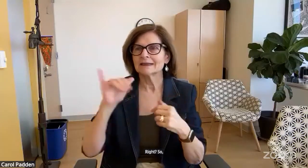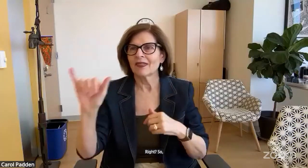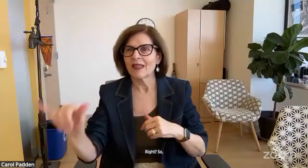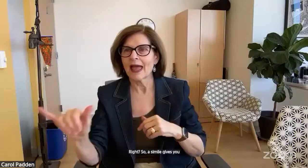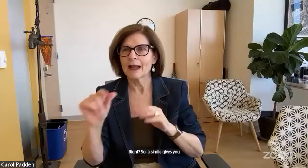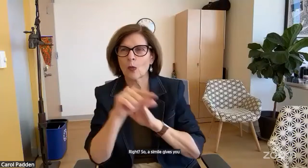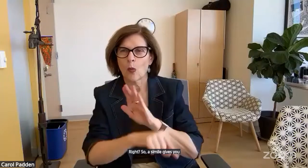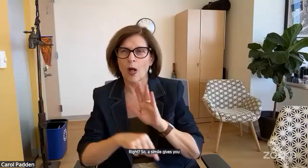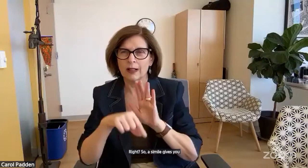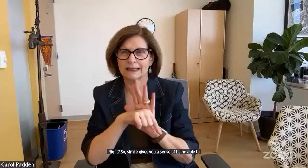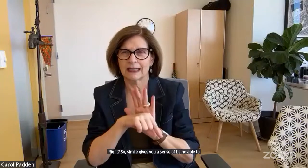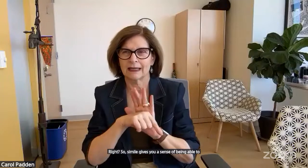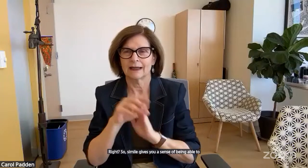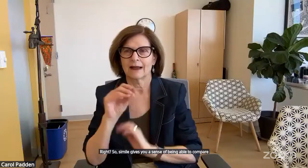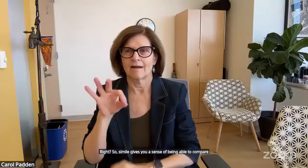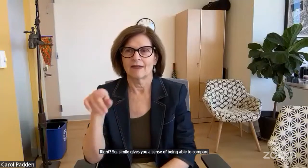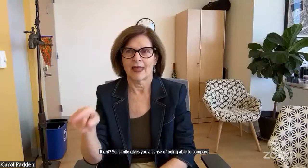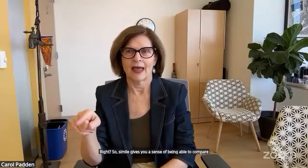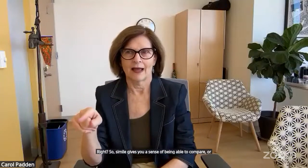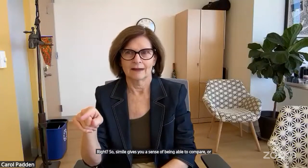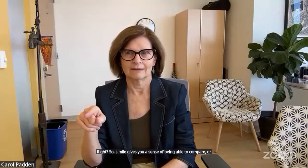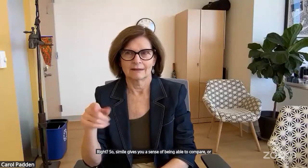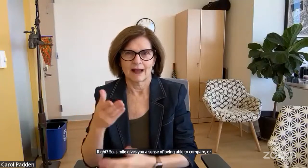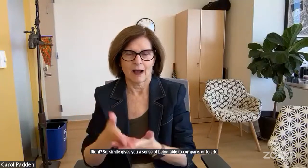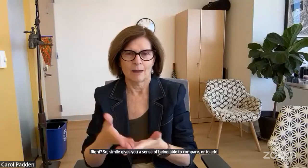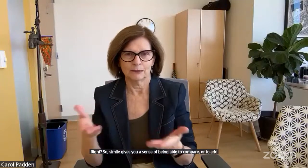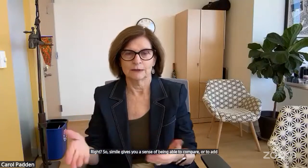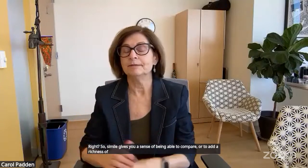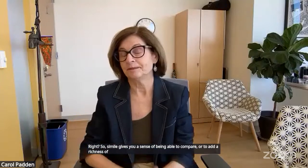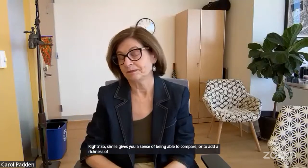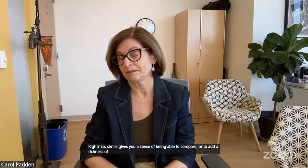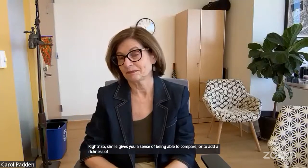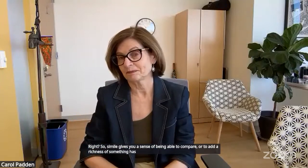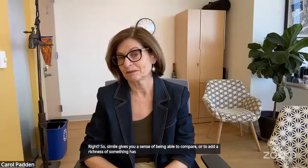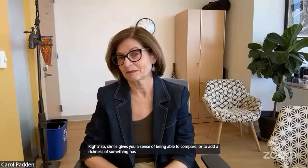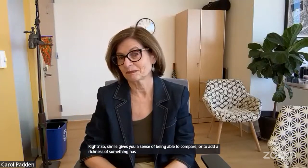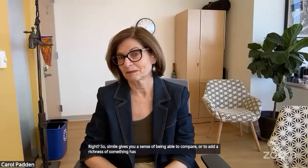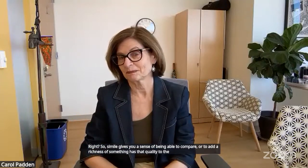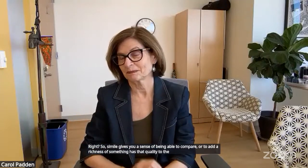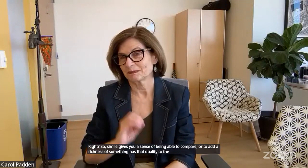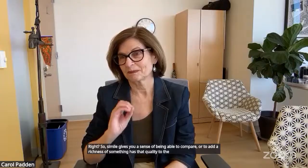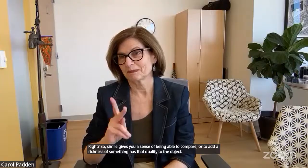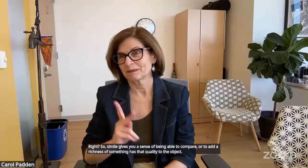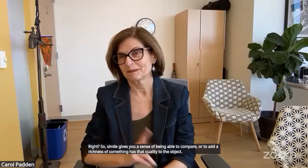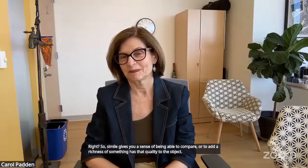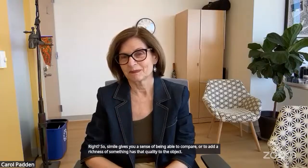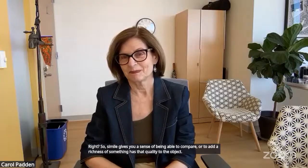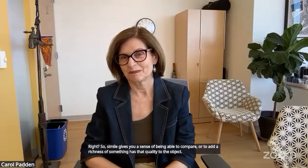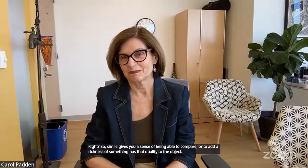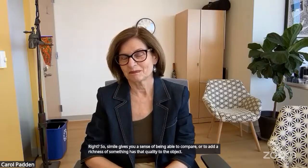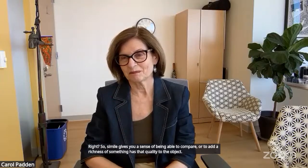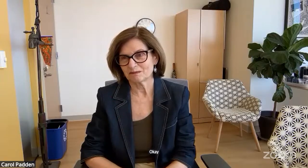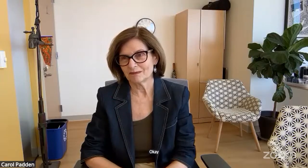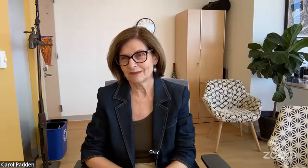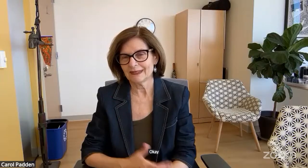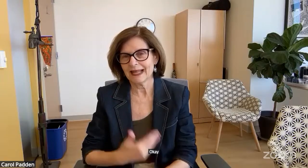of being able to compare or to add a richness of something has that quality to the object. Okay?